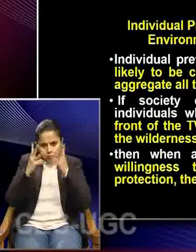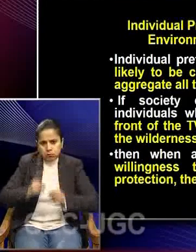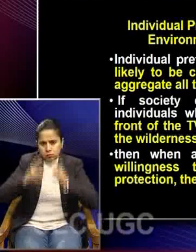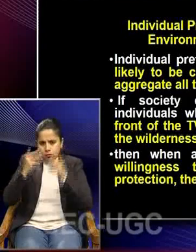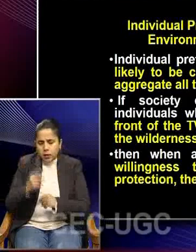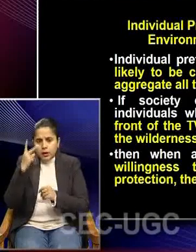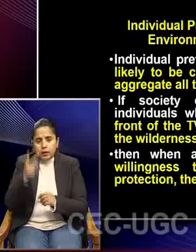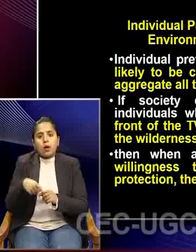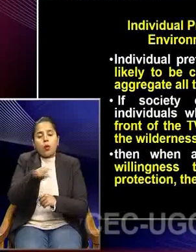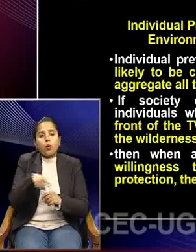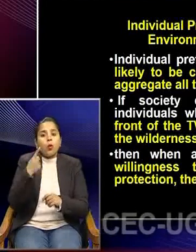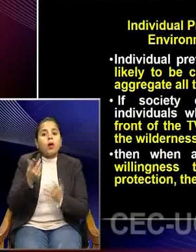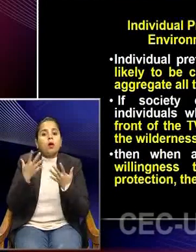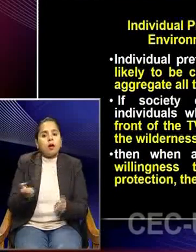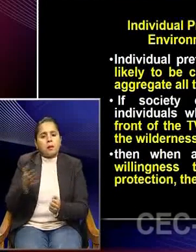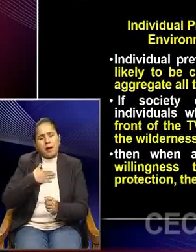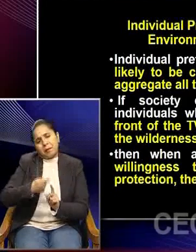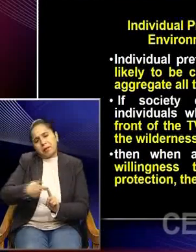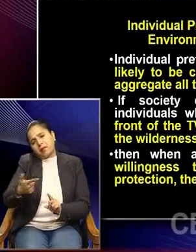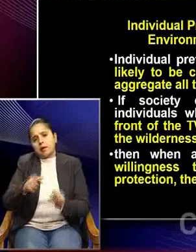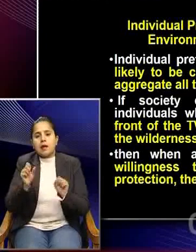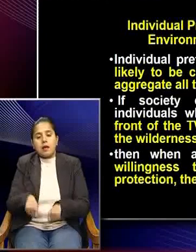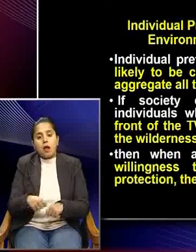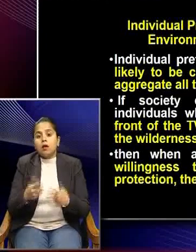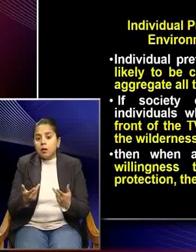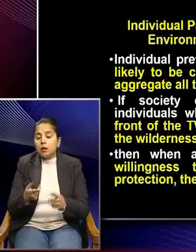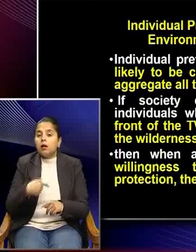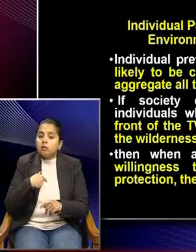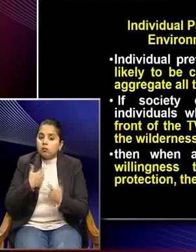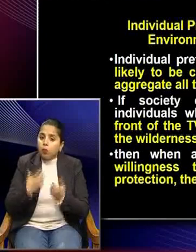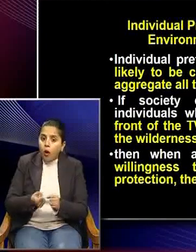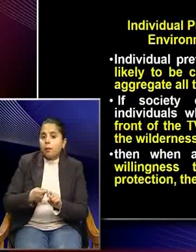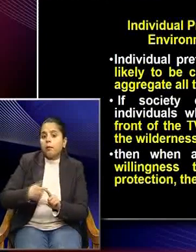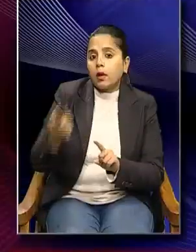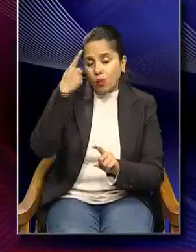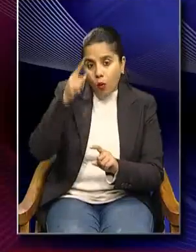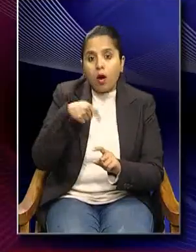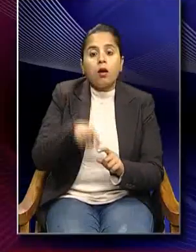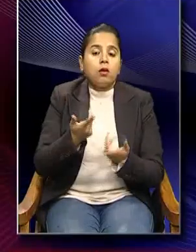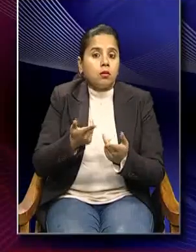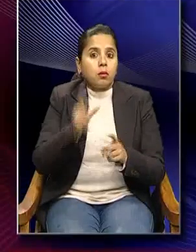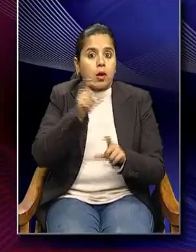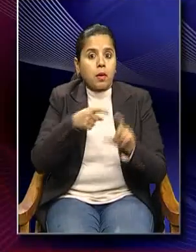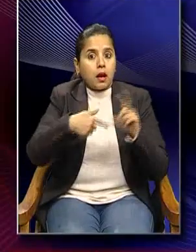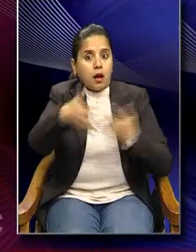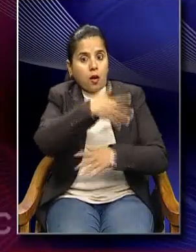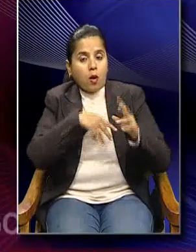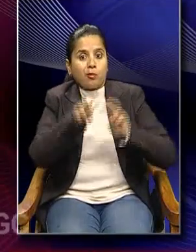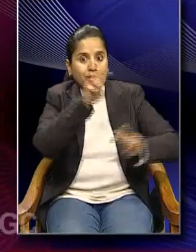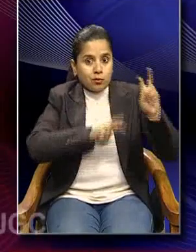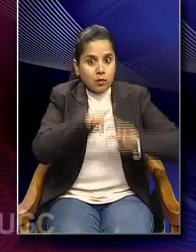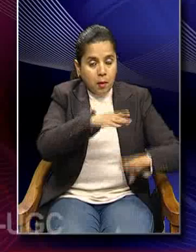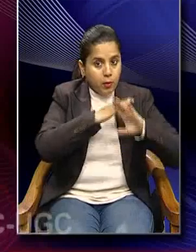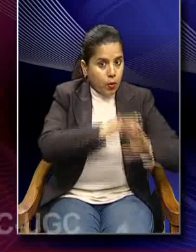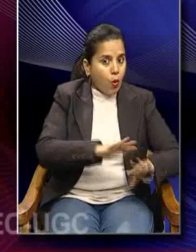it through willingness to pay. Willingness to pay for wilderness protection, or if the number is